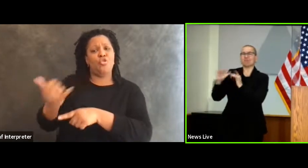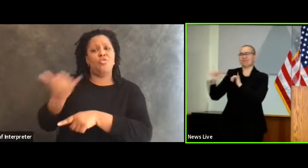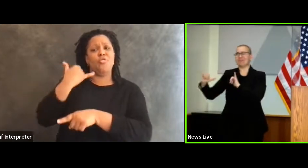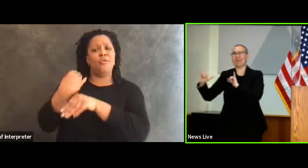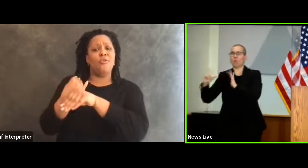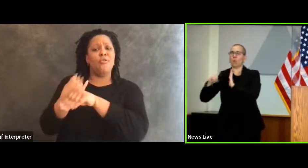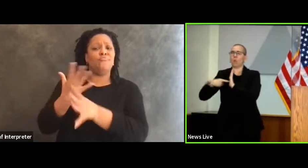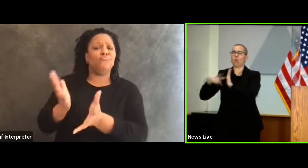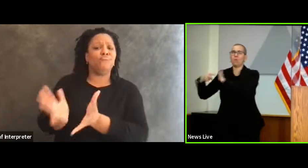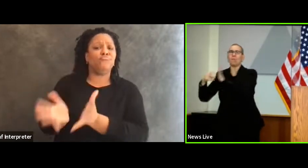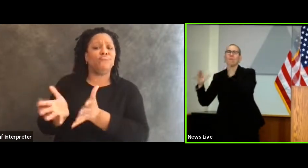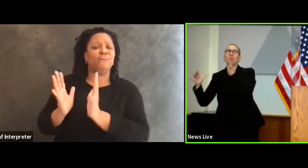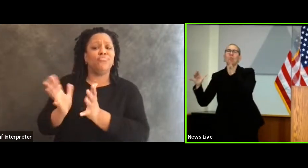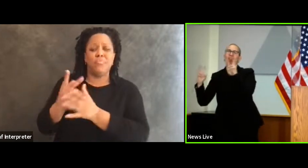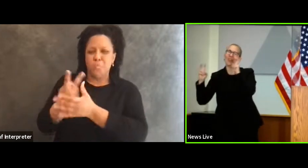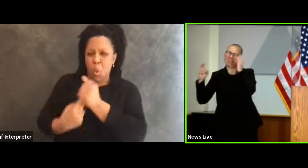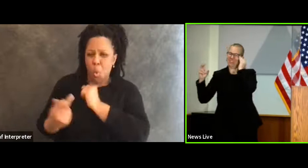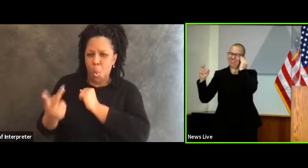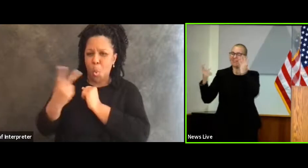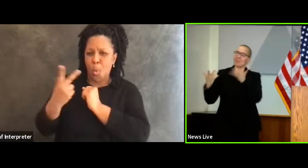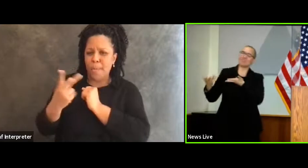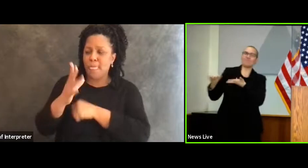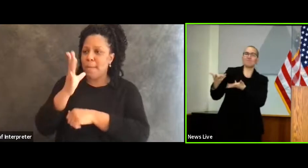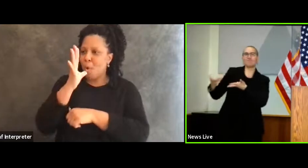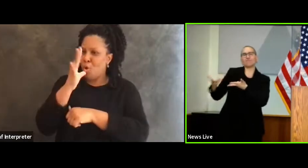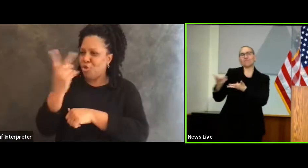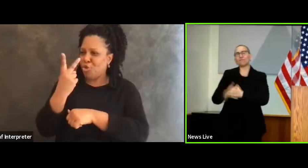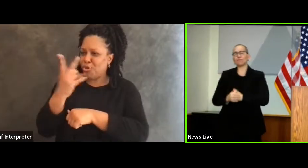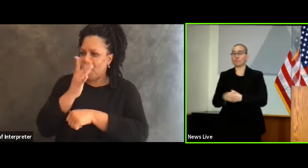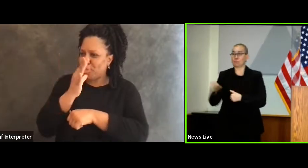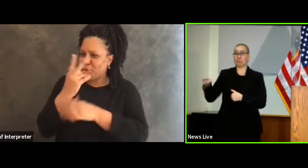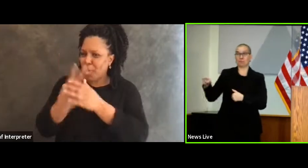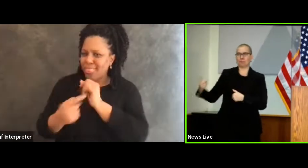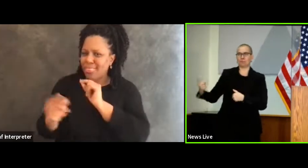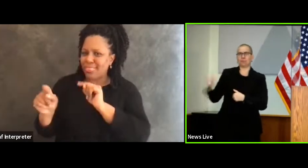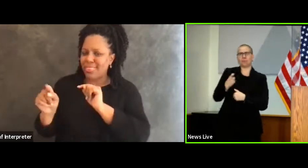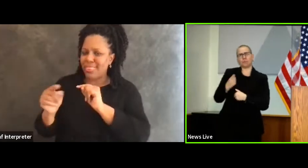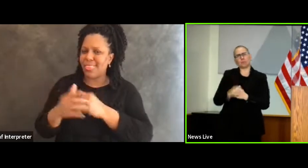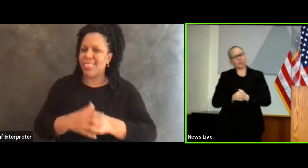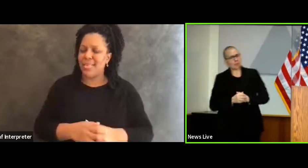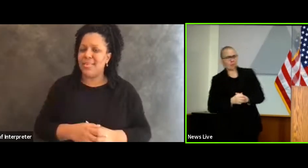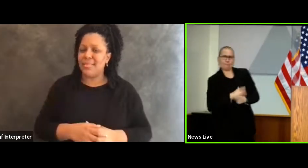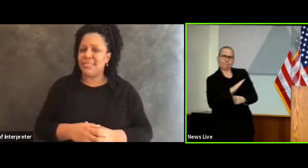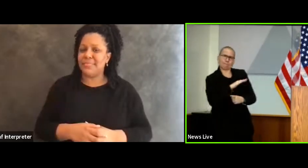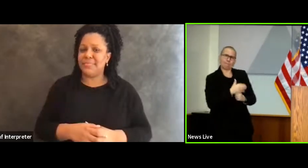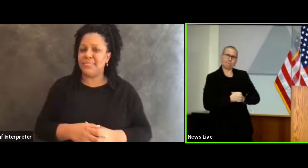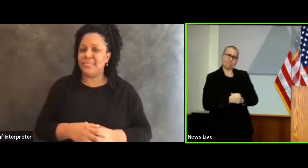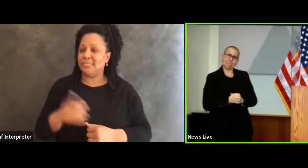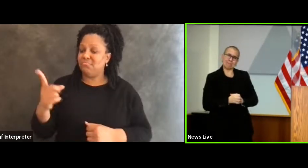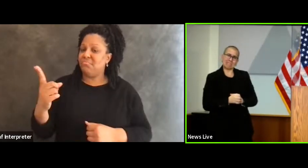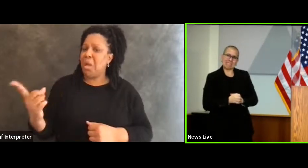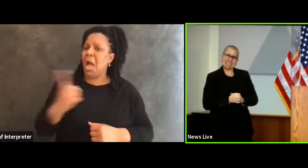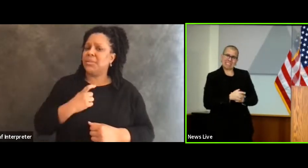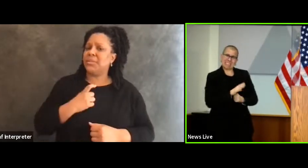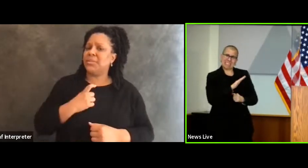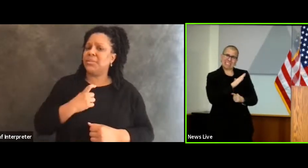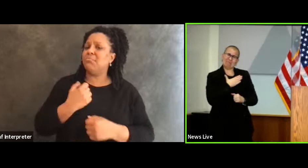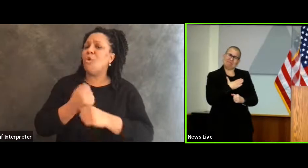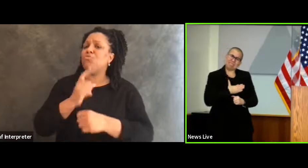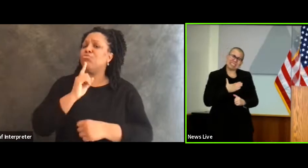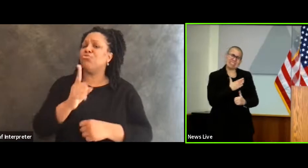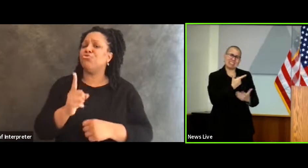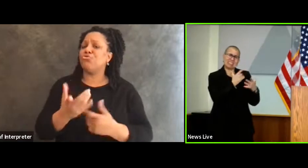And she asked me today to ensure that I spoke her son's name.